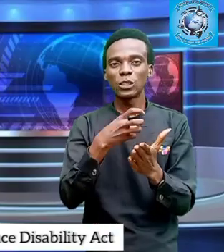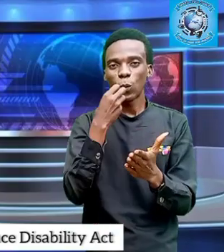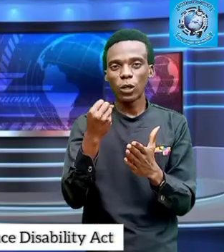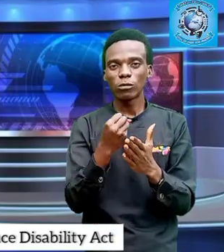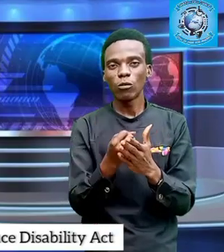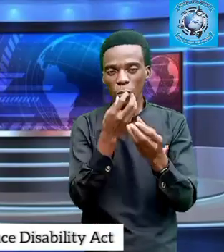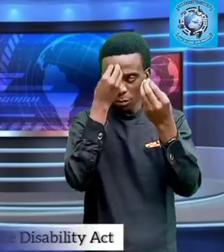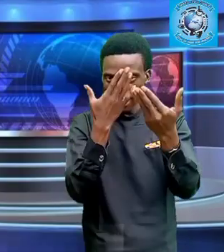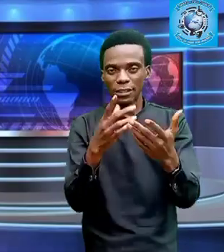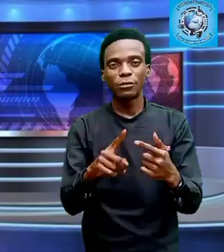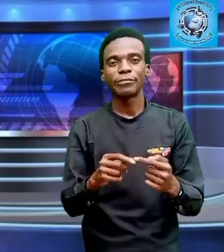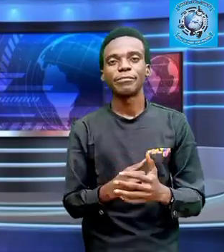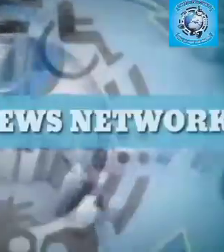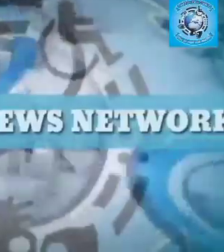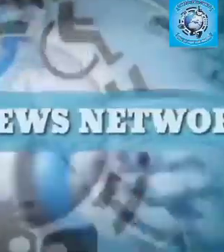with.